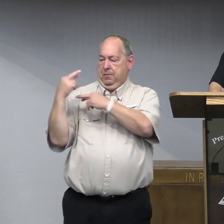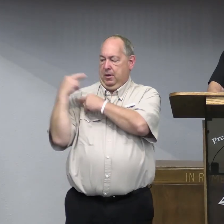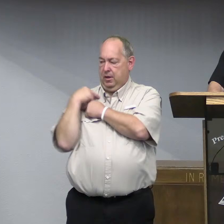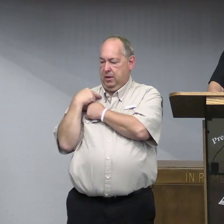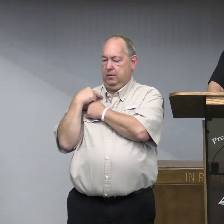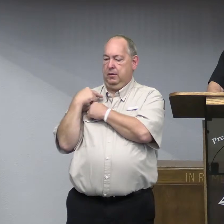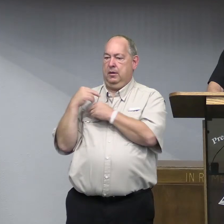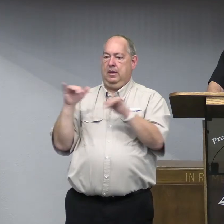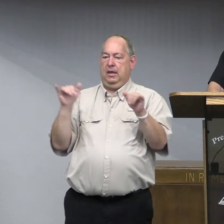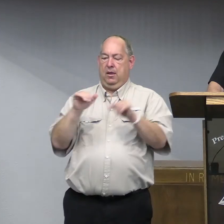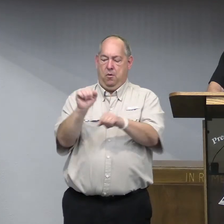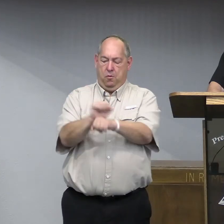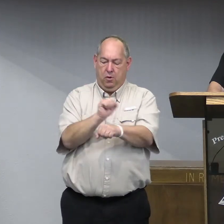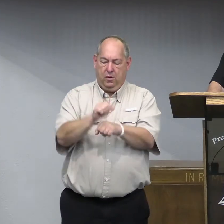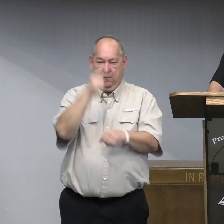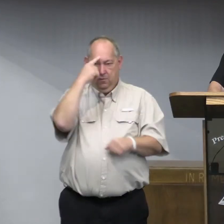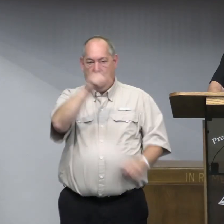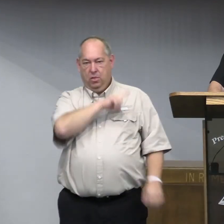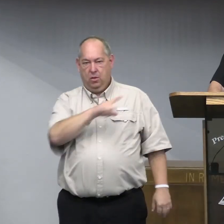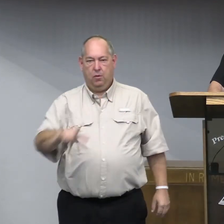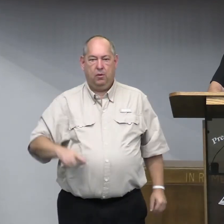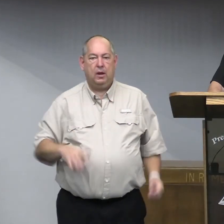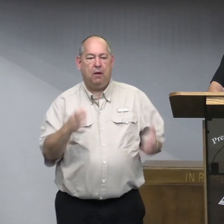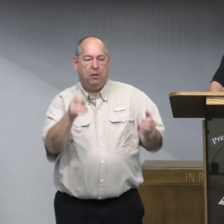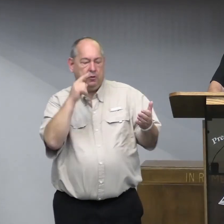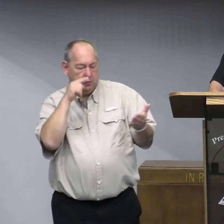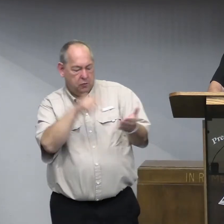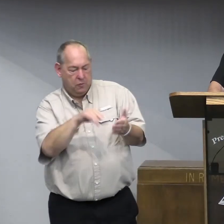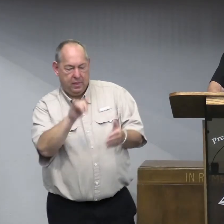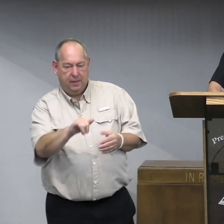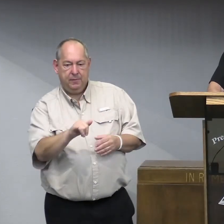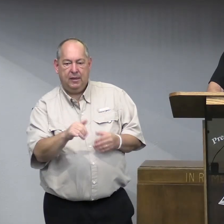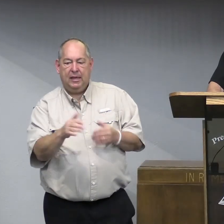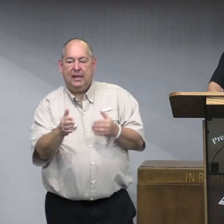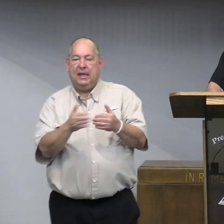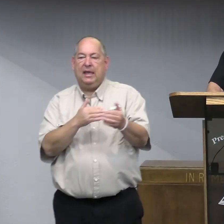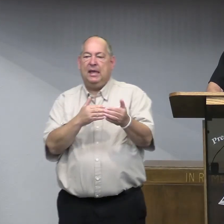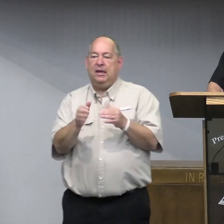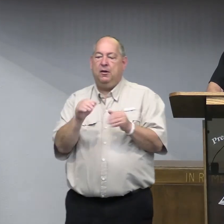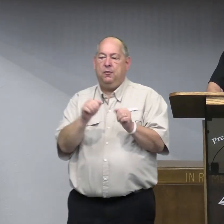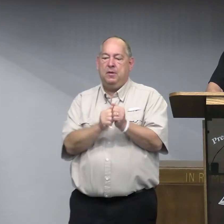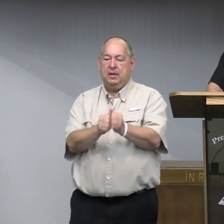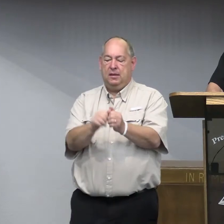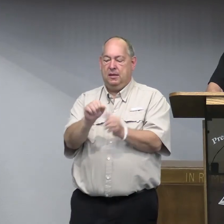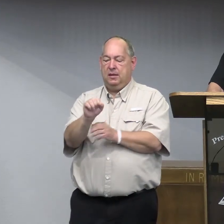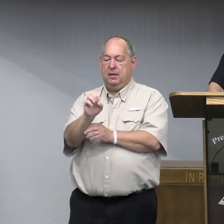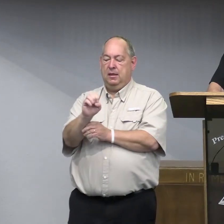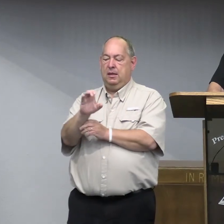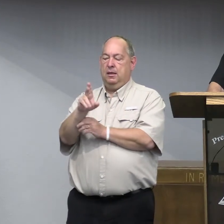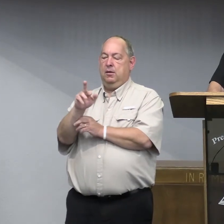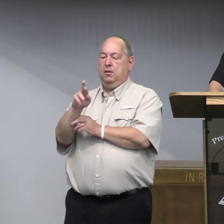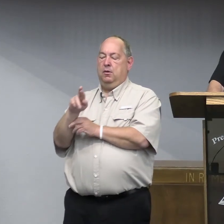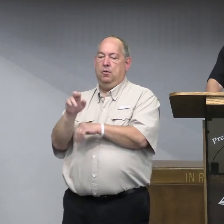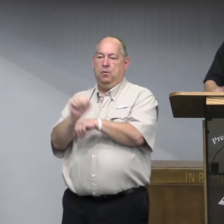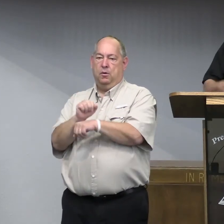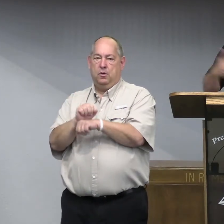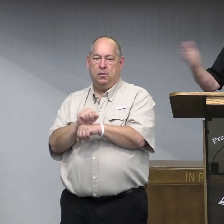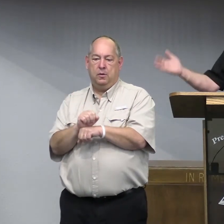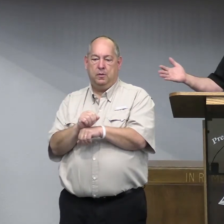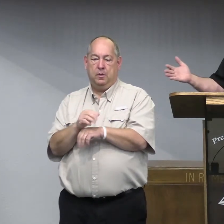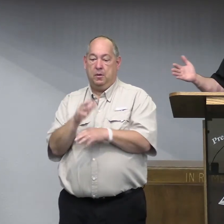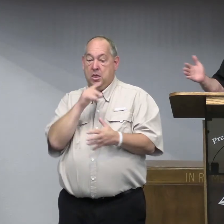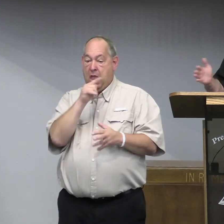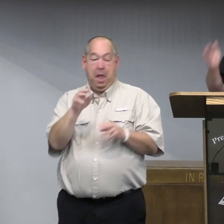responsibility as working for the Lord, and I want you to note this, even when it's secular work, even when it